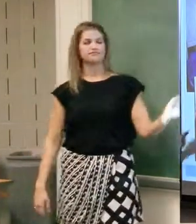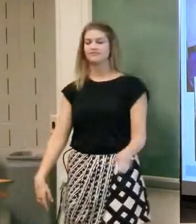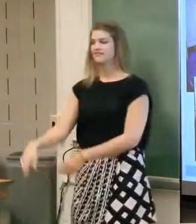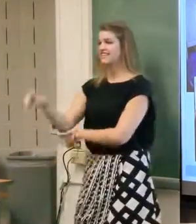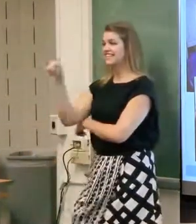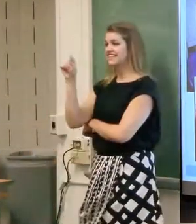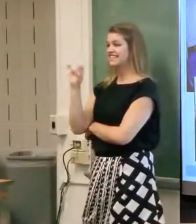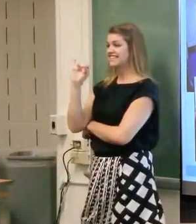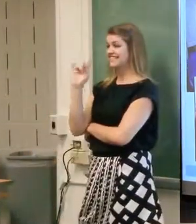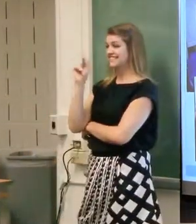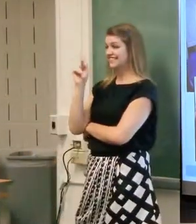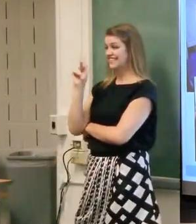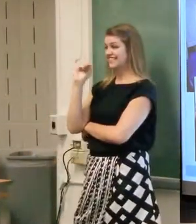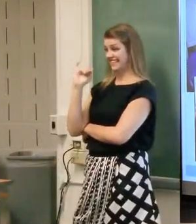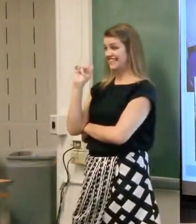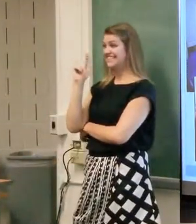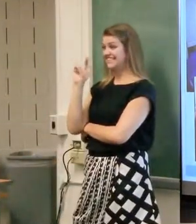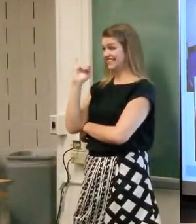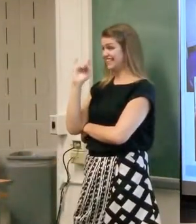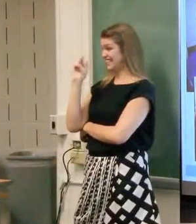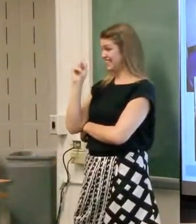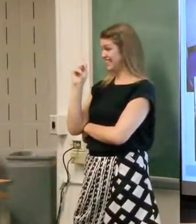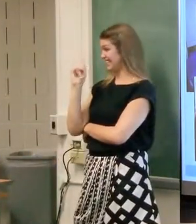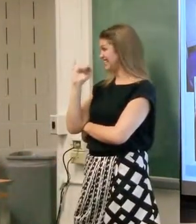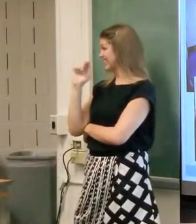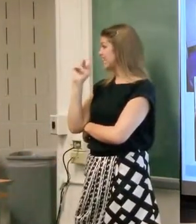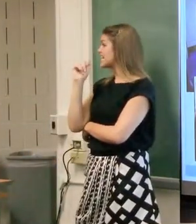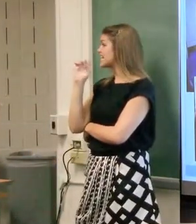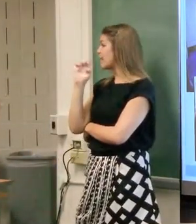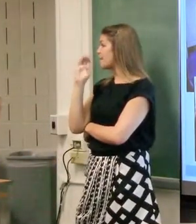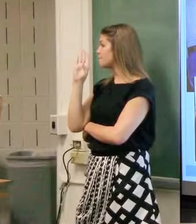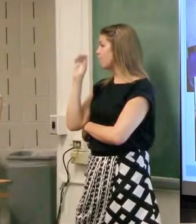And Tiki Tempo.